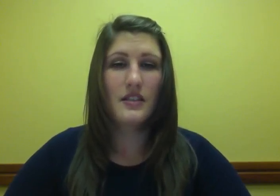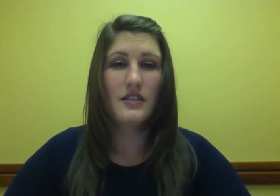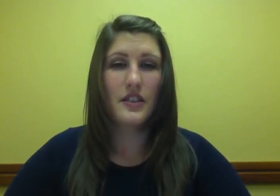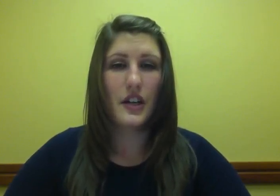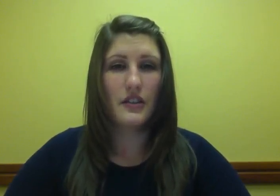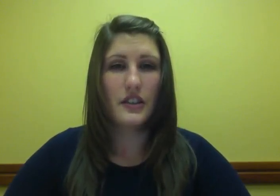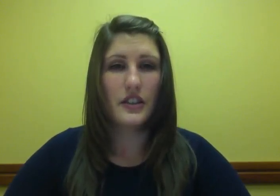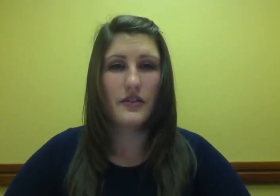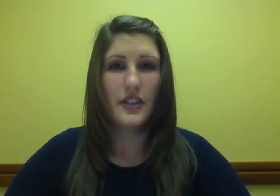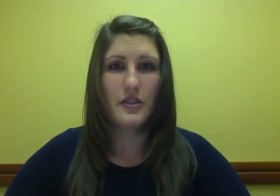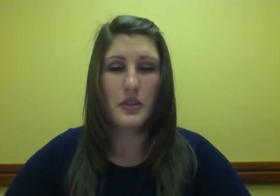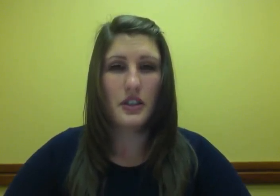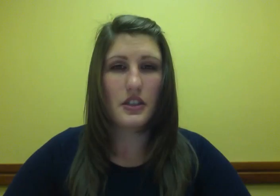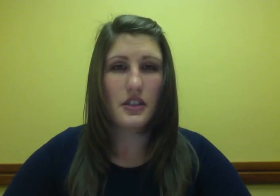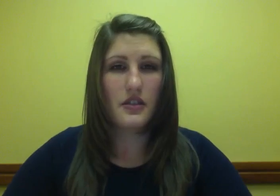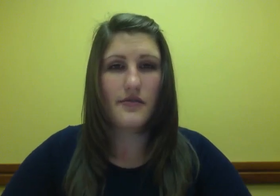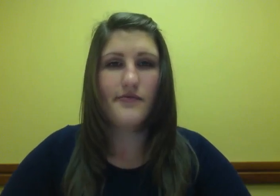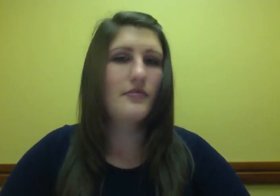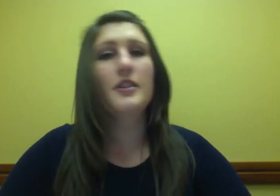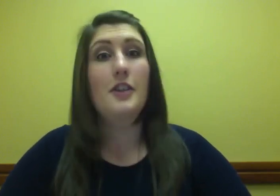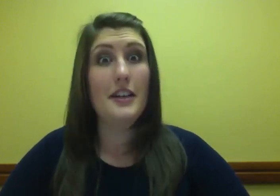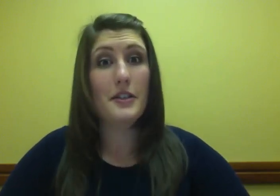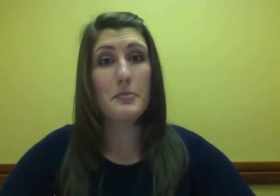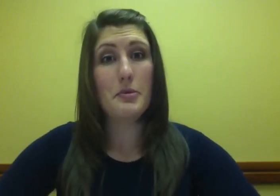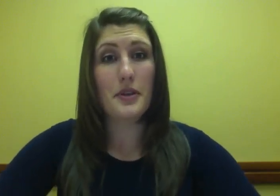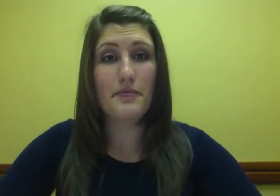I don't know how clear her finger spelling is, though. That could just be me.